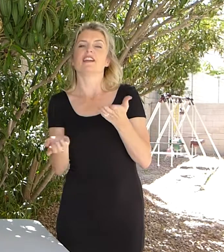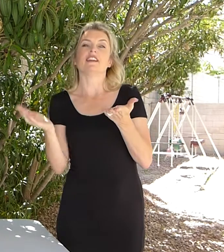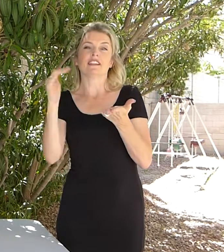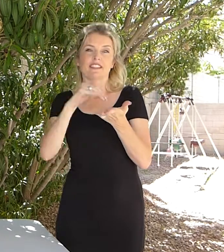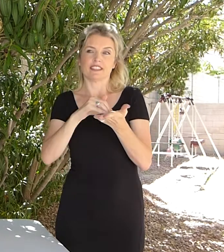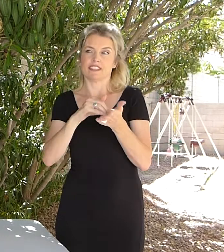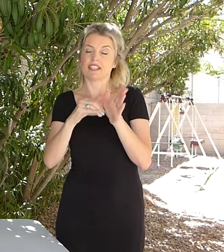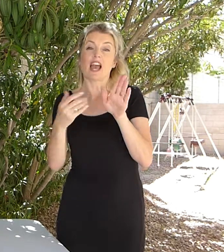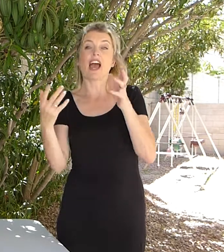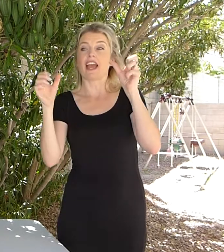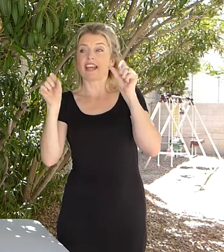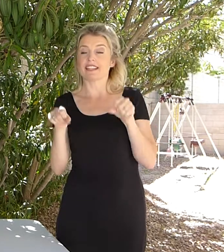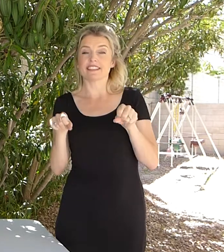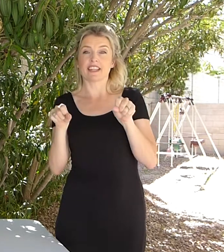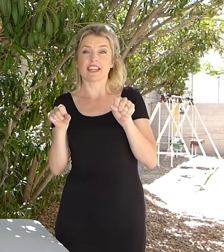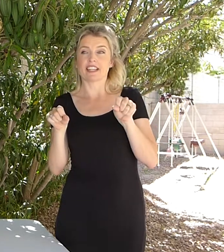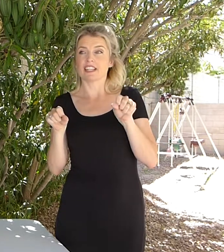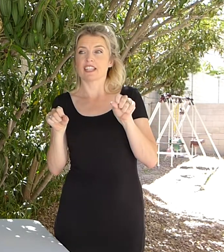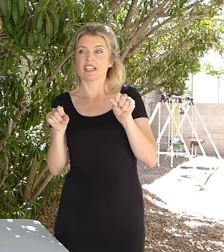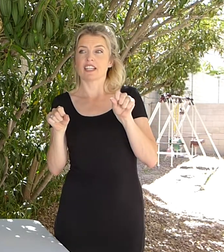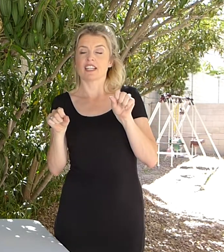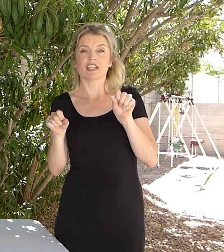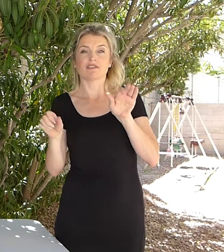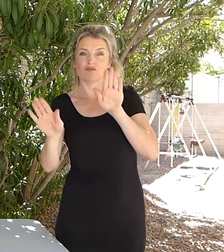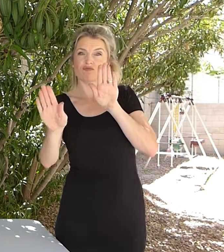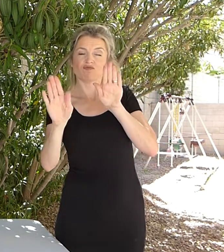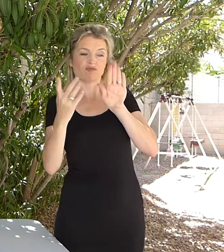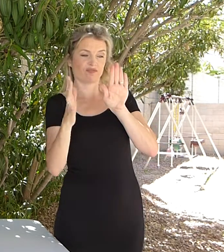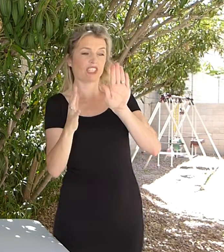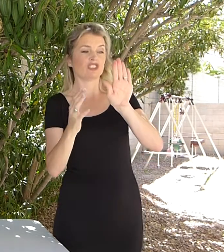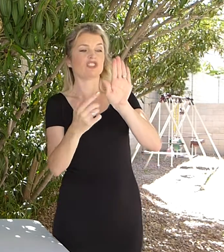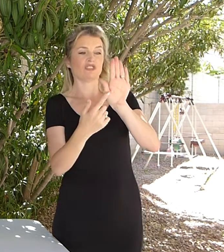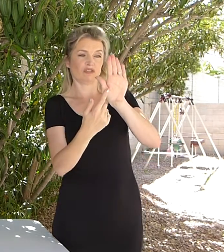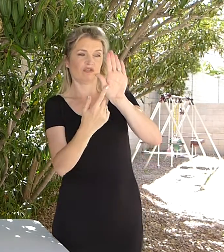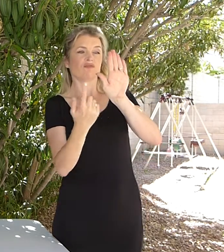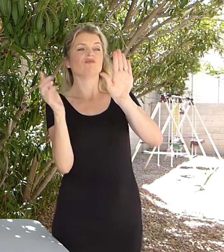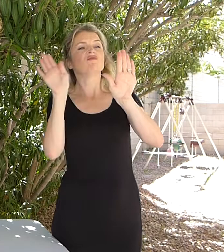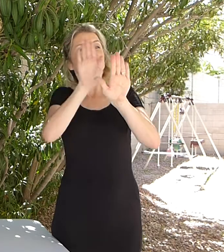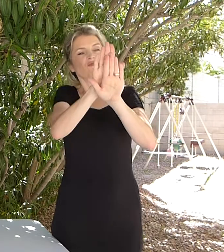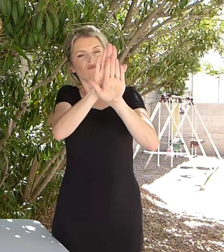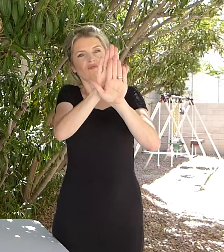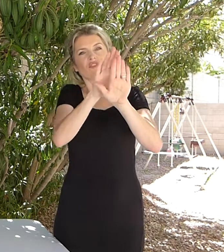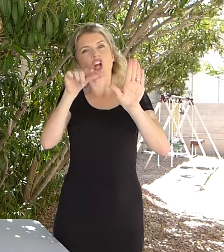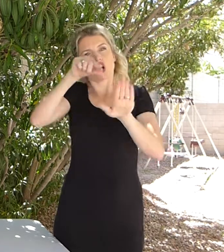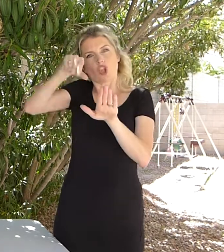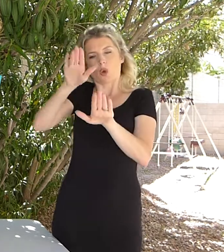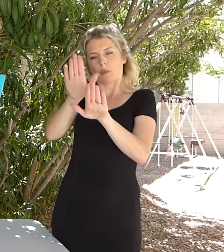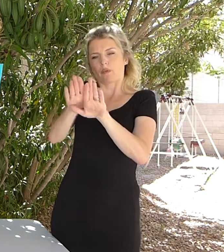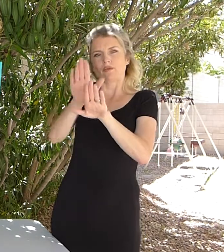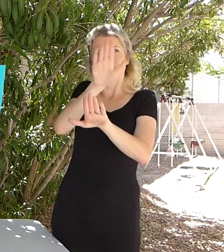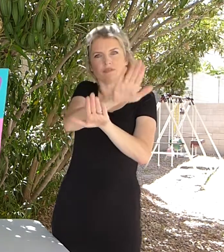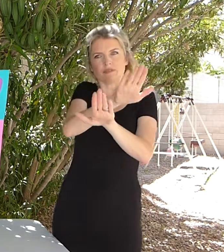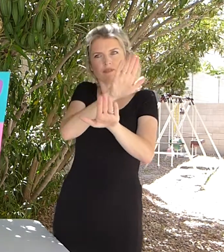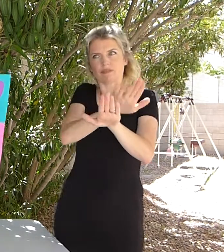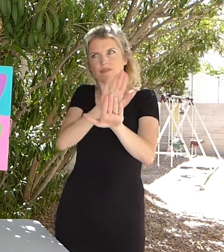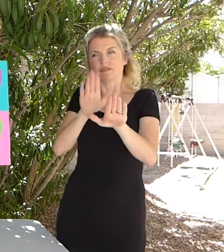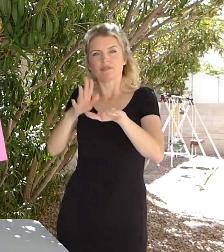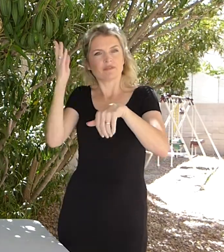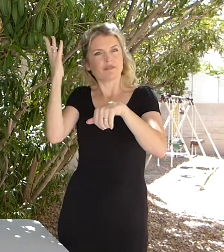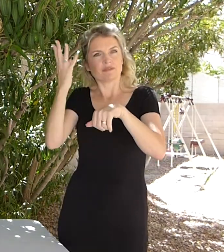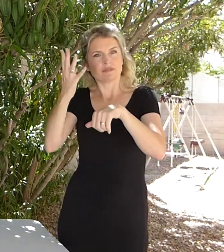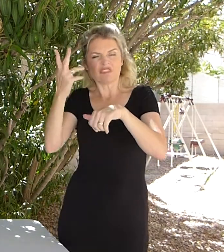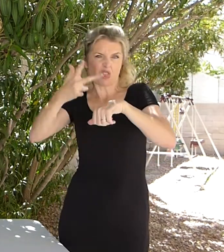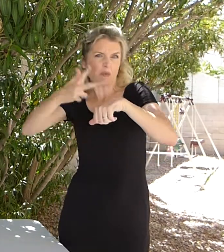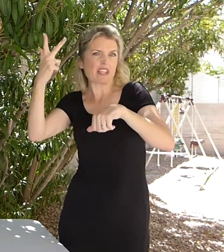over and glue it onto my backing. And I have the first step done. So then you just repeat that